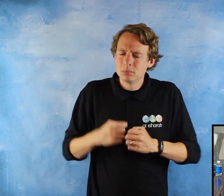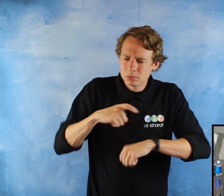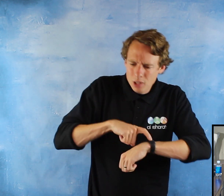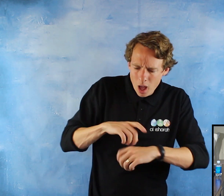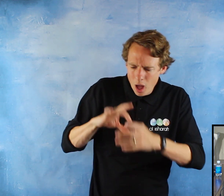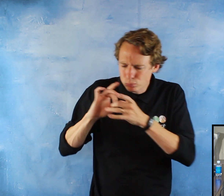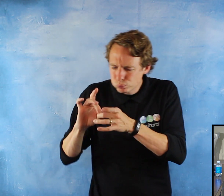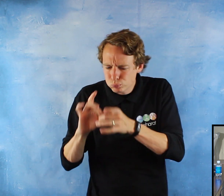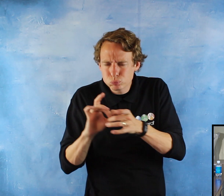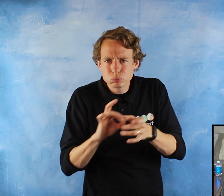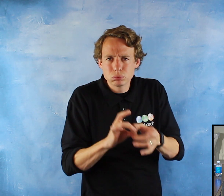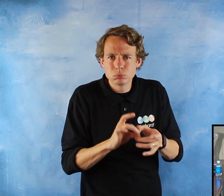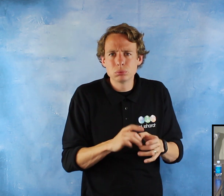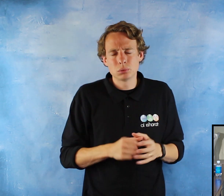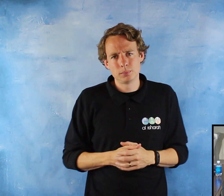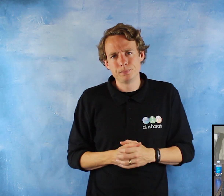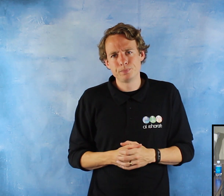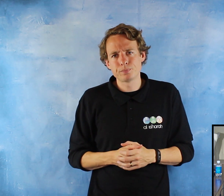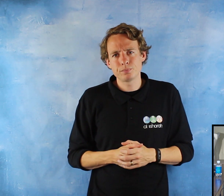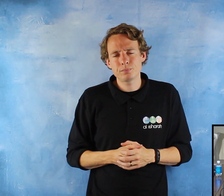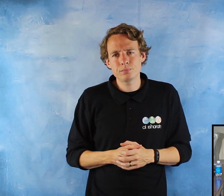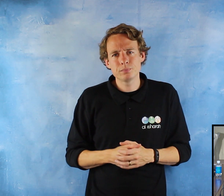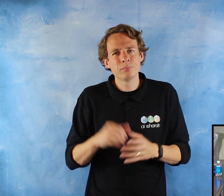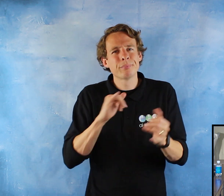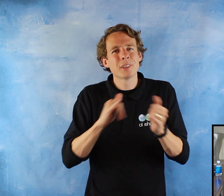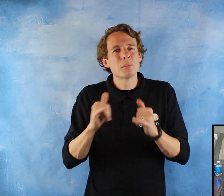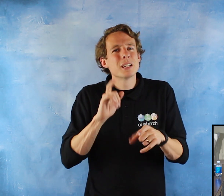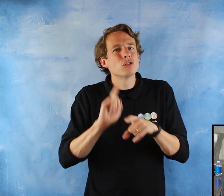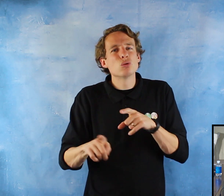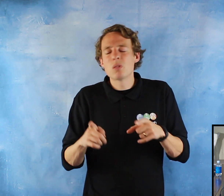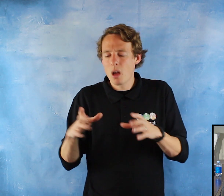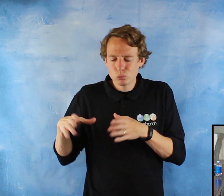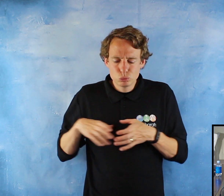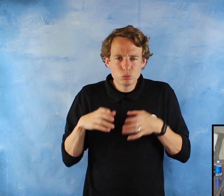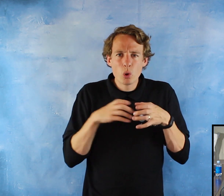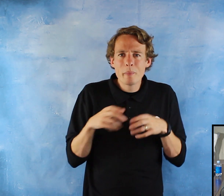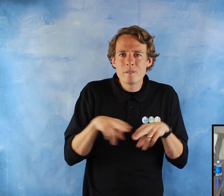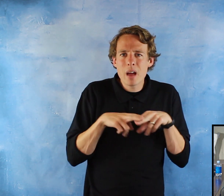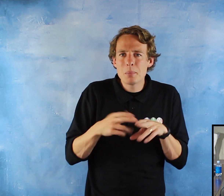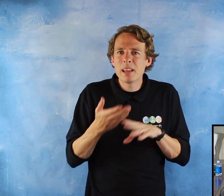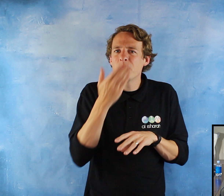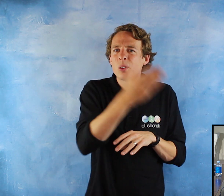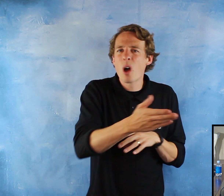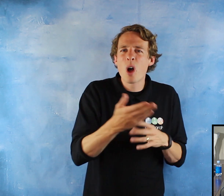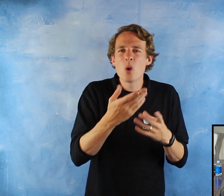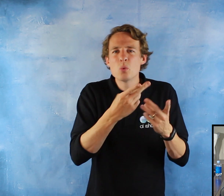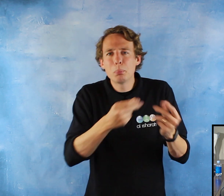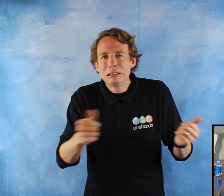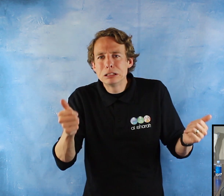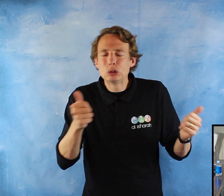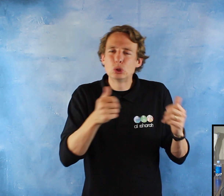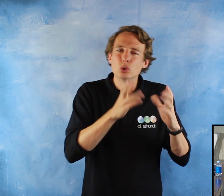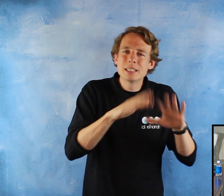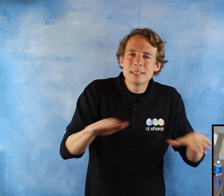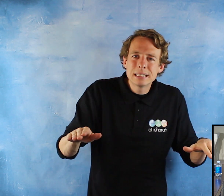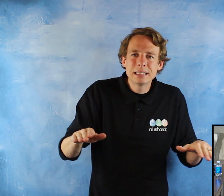And also, you may take time out with them somewhere to go spend some time. I know you may be going to the sea beach and other